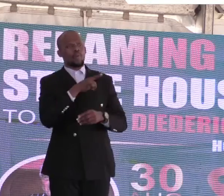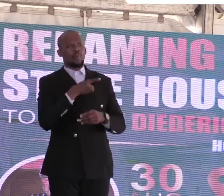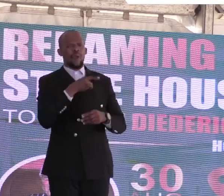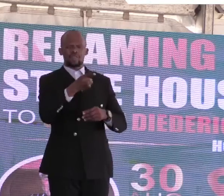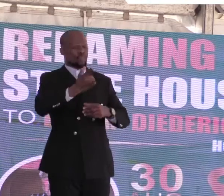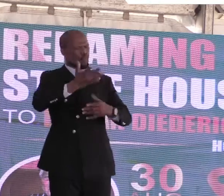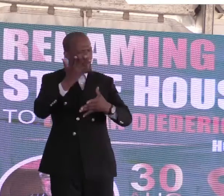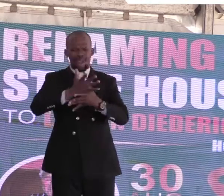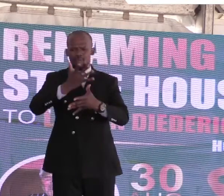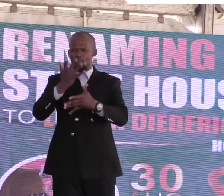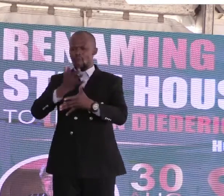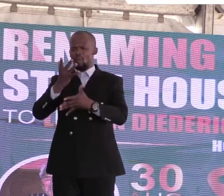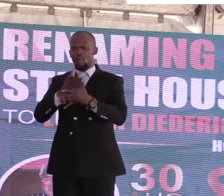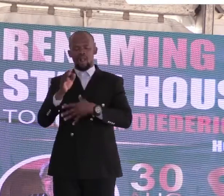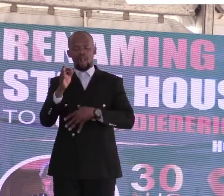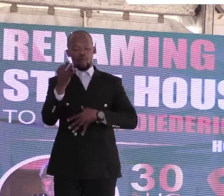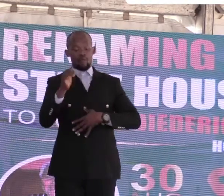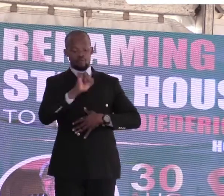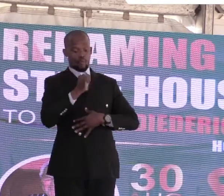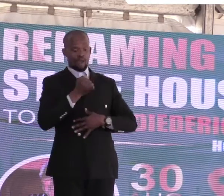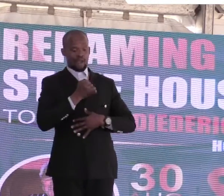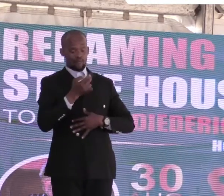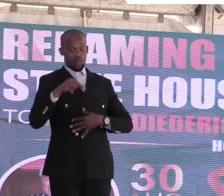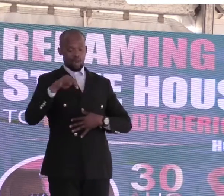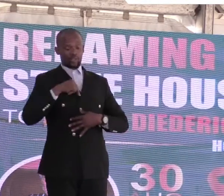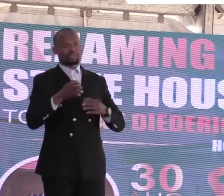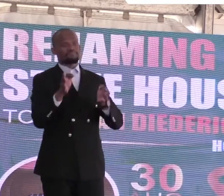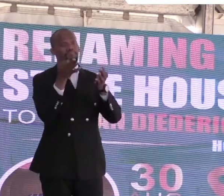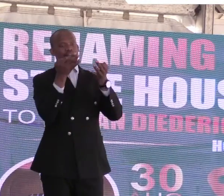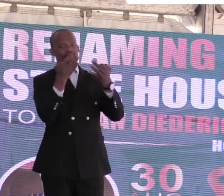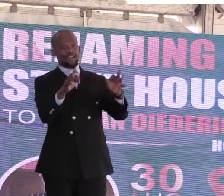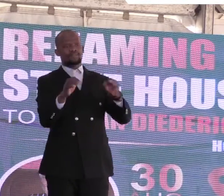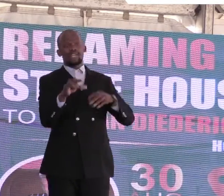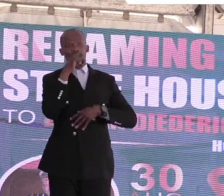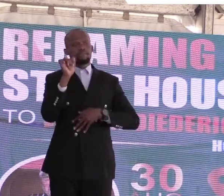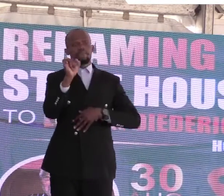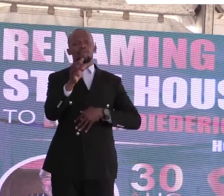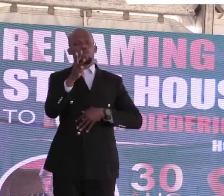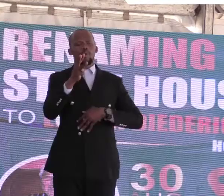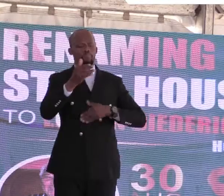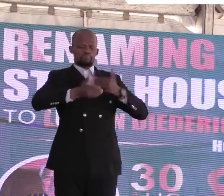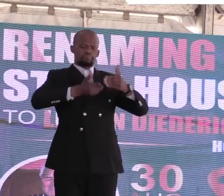for us to be free. Your name will live forever,